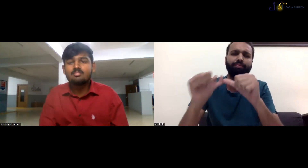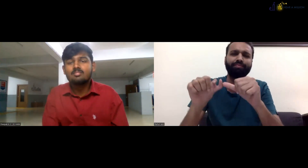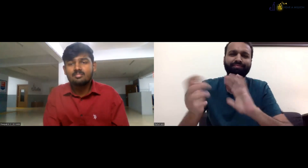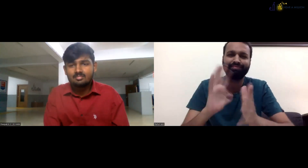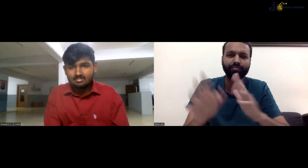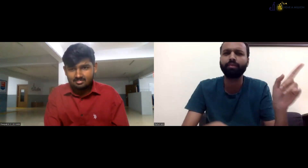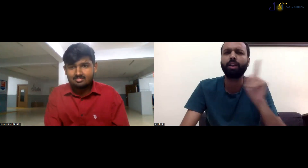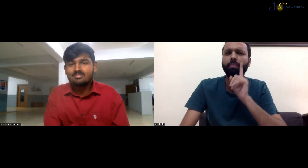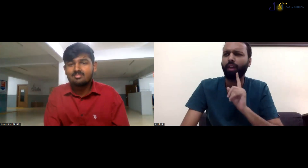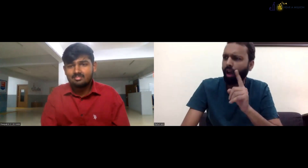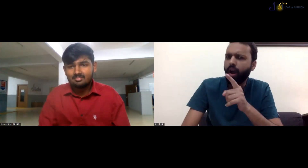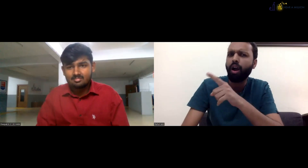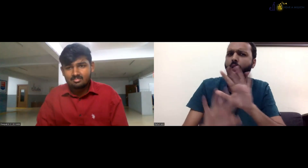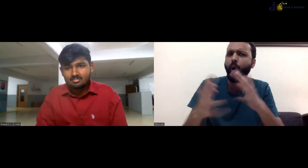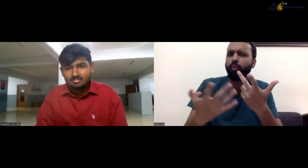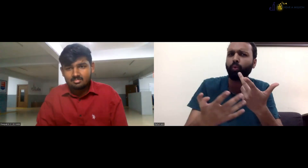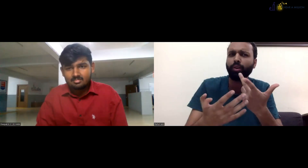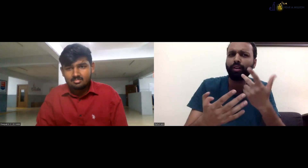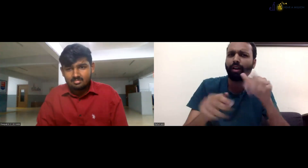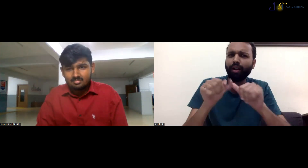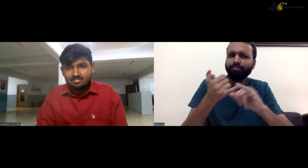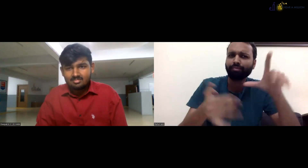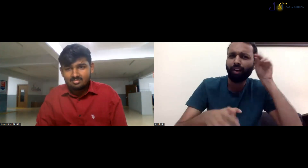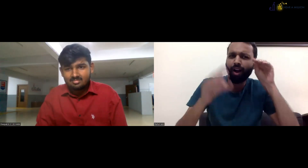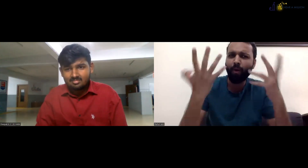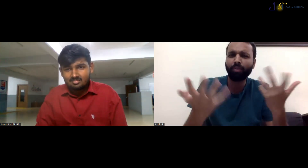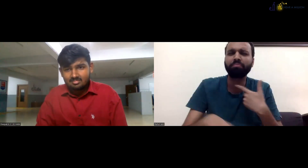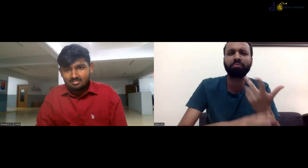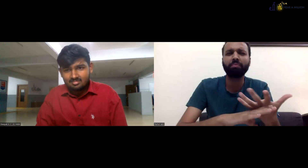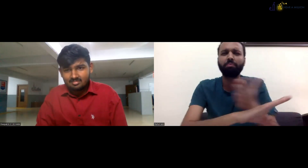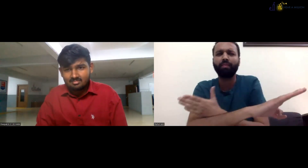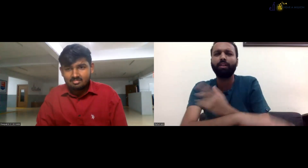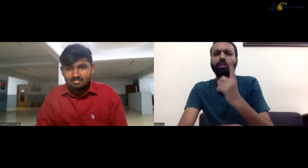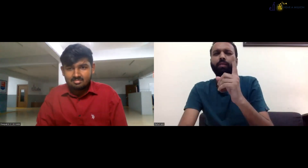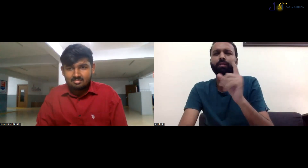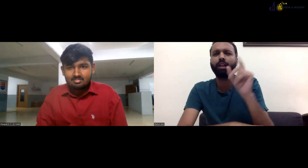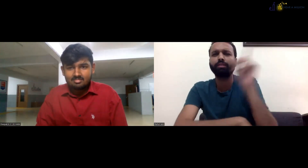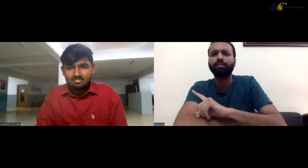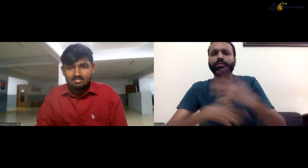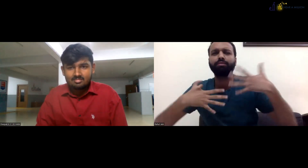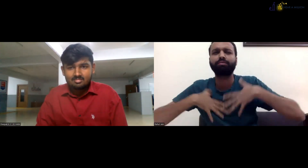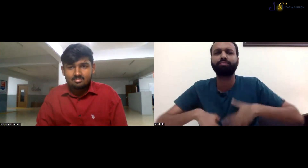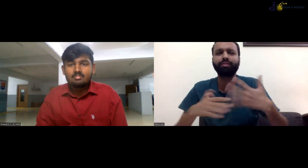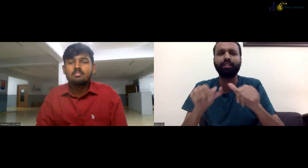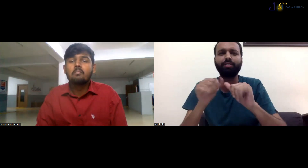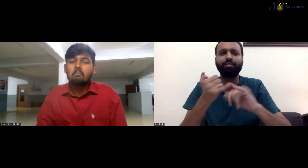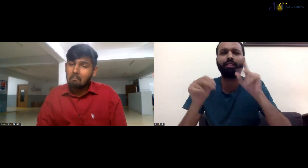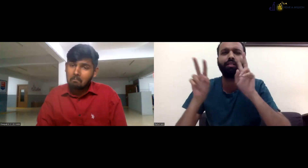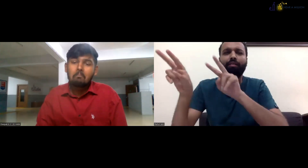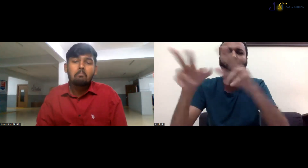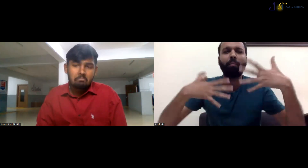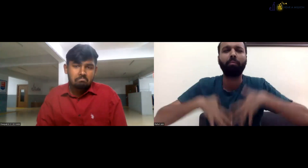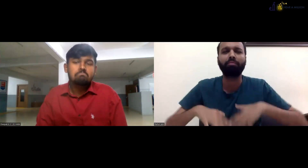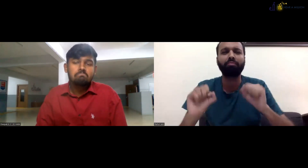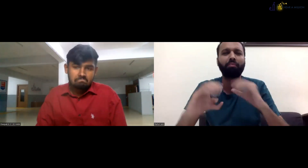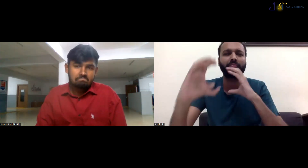So there was another person also, and Dr. Madan was very surprised that I was understanding the other deaf